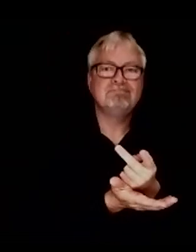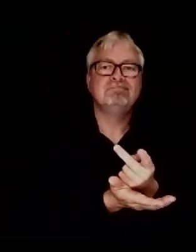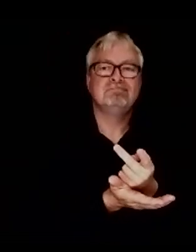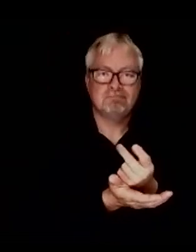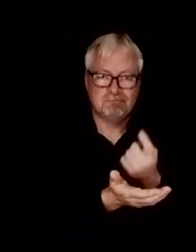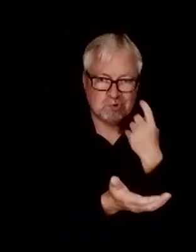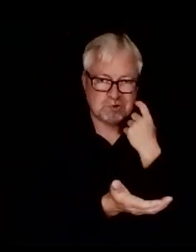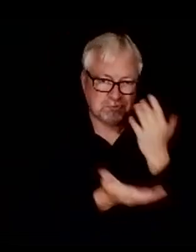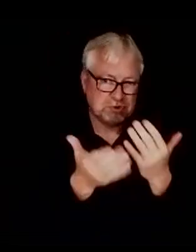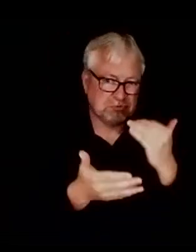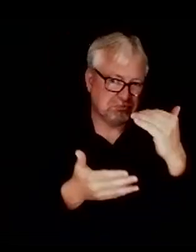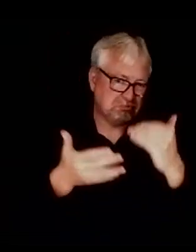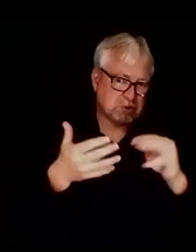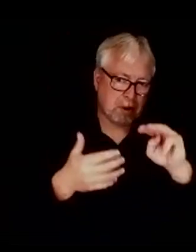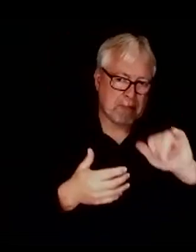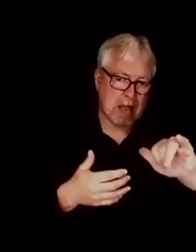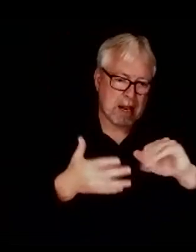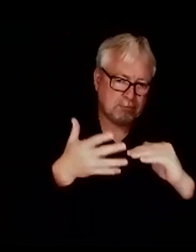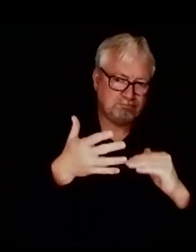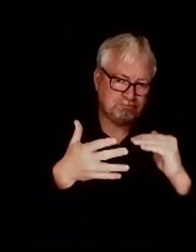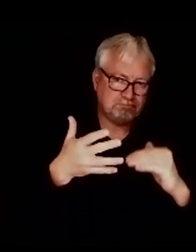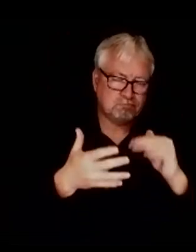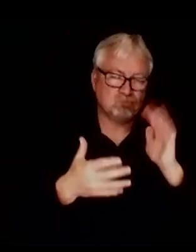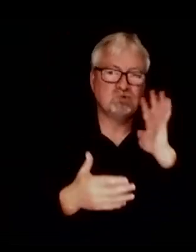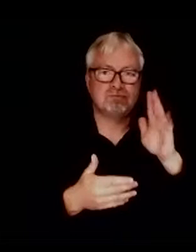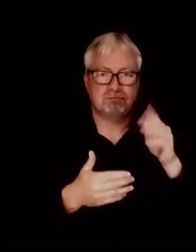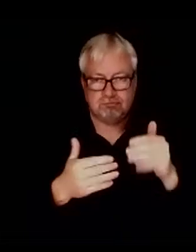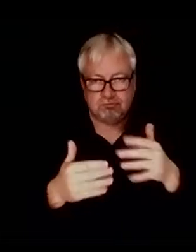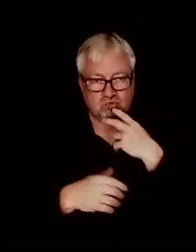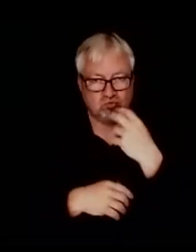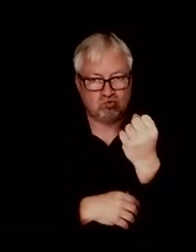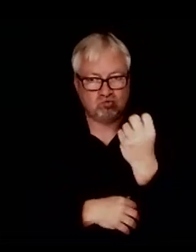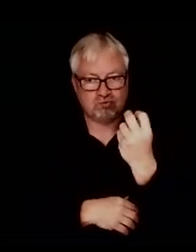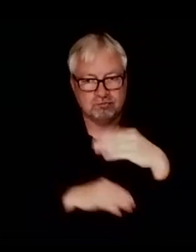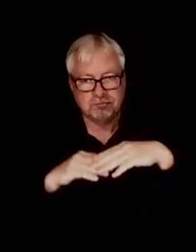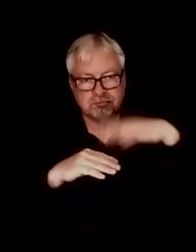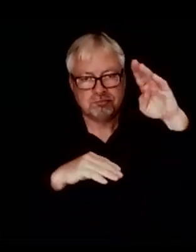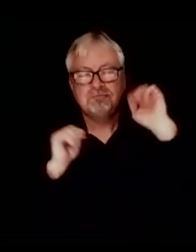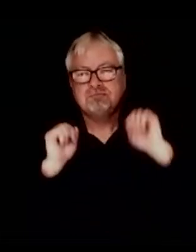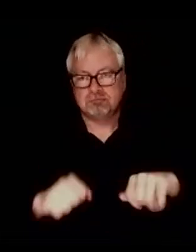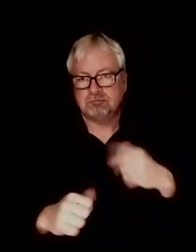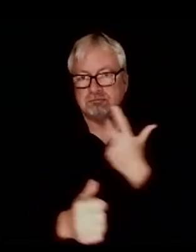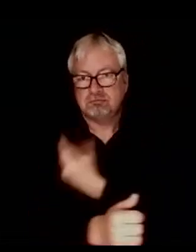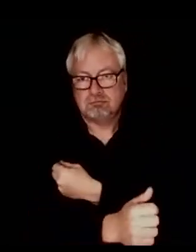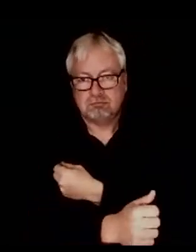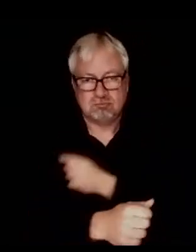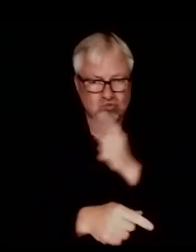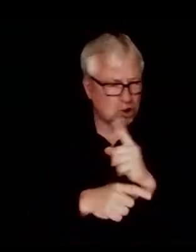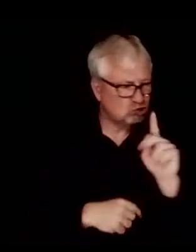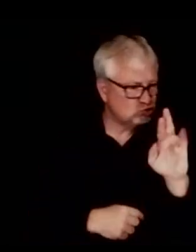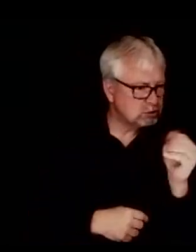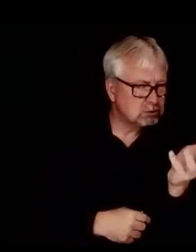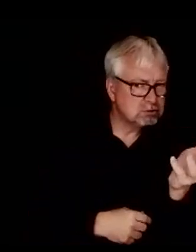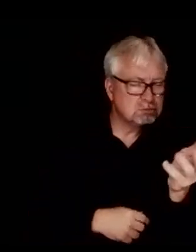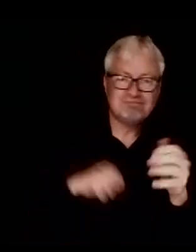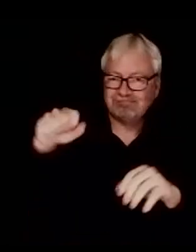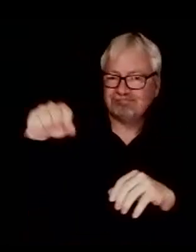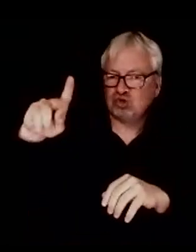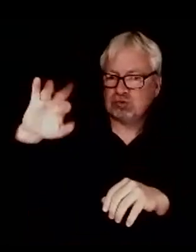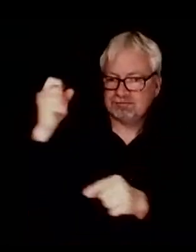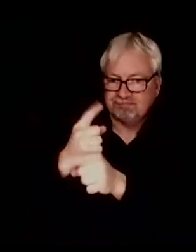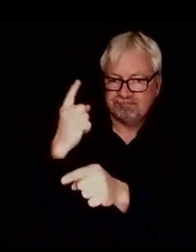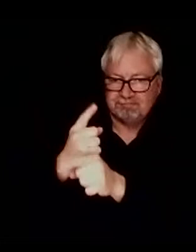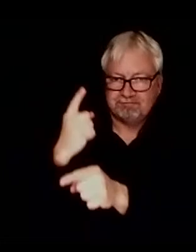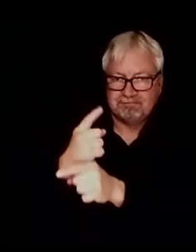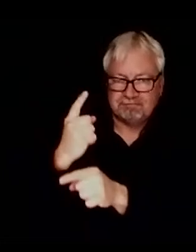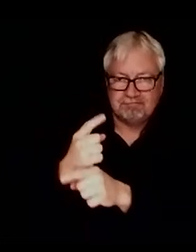Chris, did I get that right? Any corrections? Or? Yeah, no, that's correct. Both Moderna and